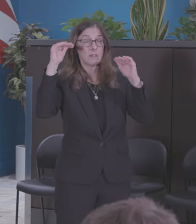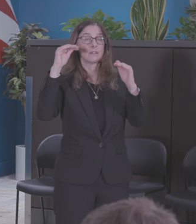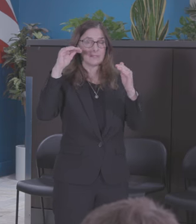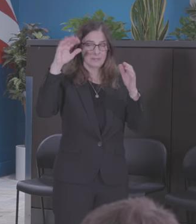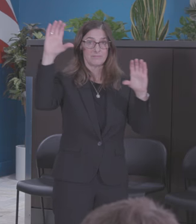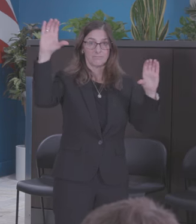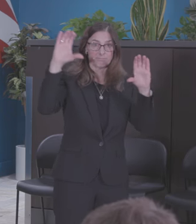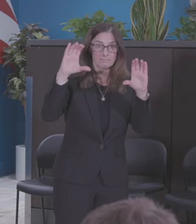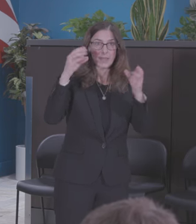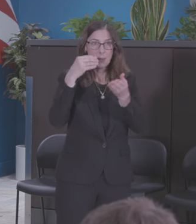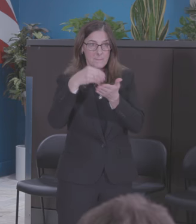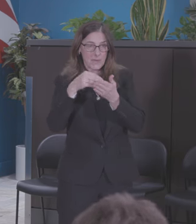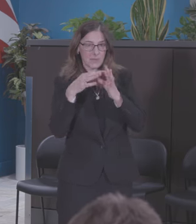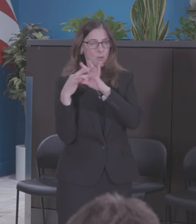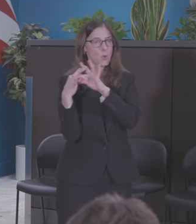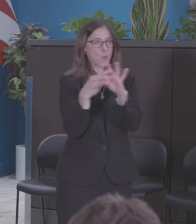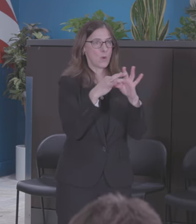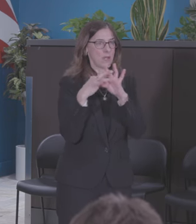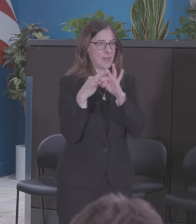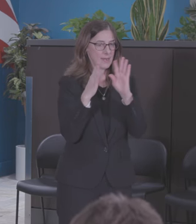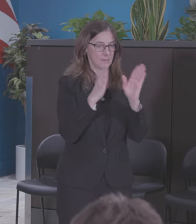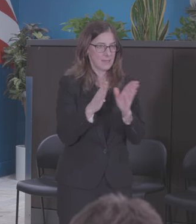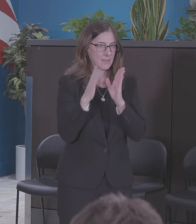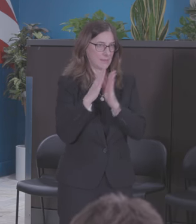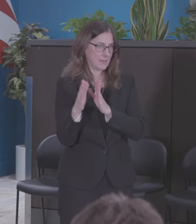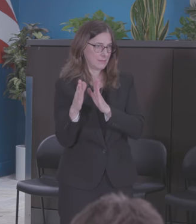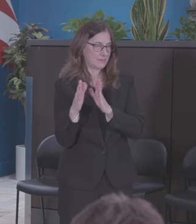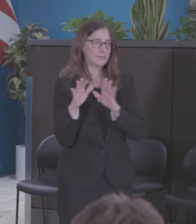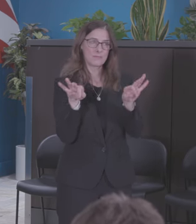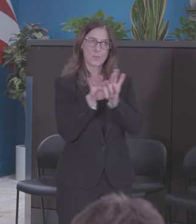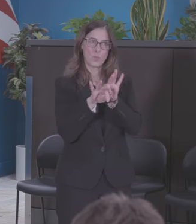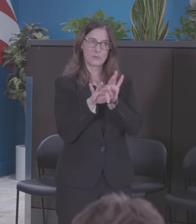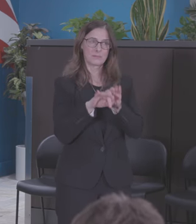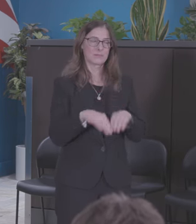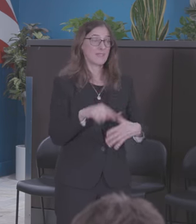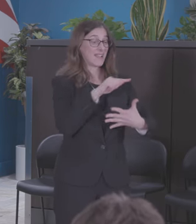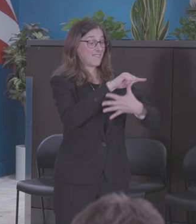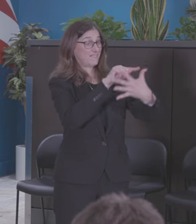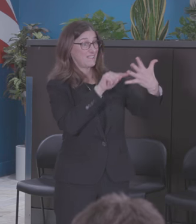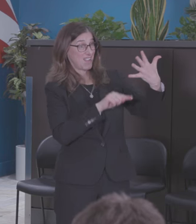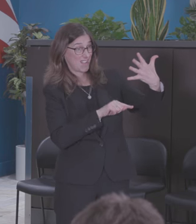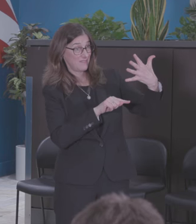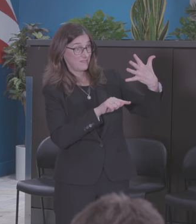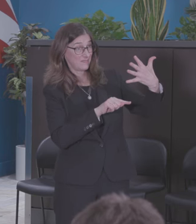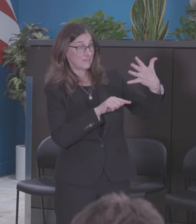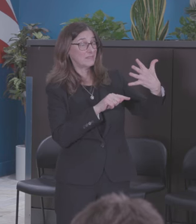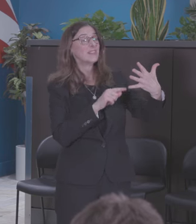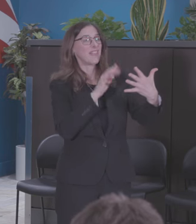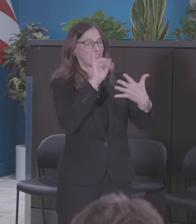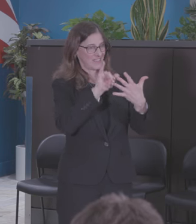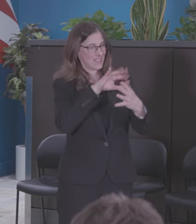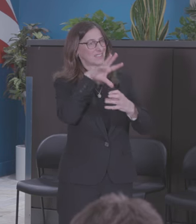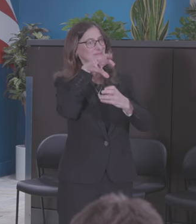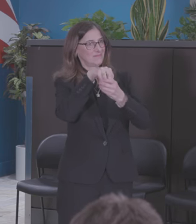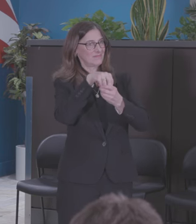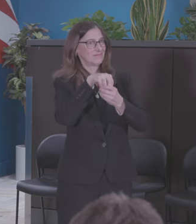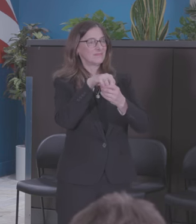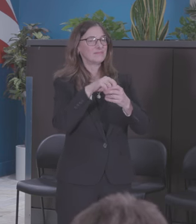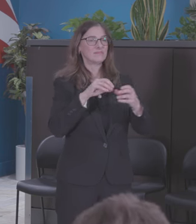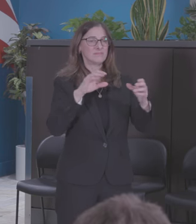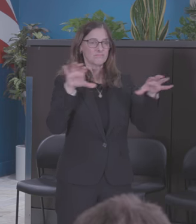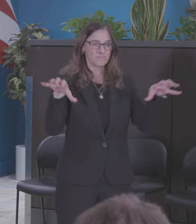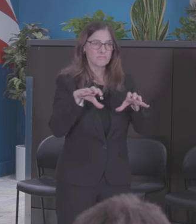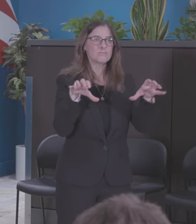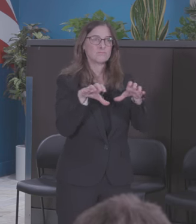to the campaign, the coordination of services. These five pillars make up the backbone of our End Veterans Homelessness